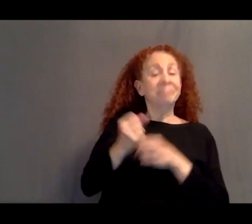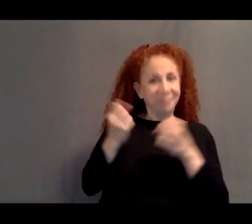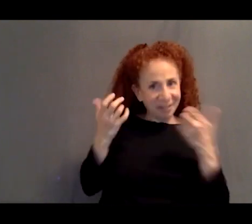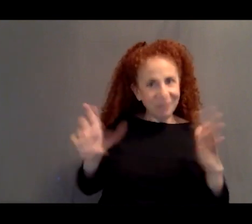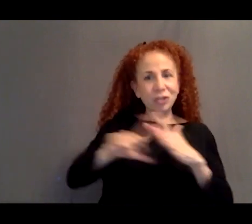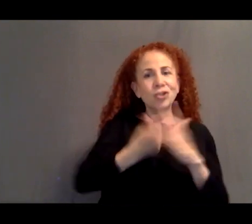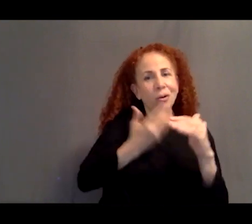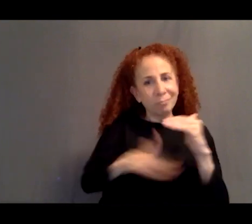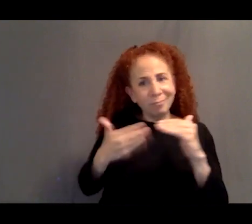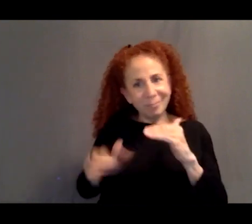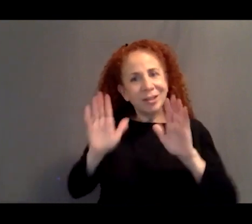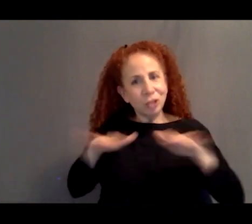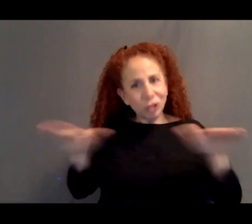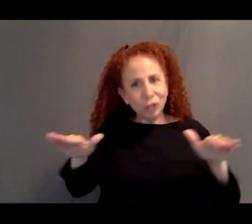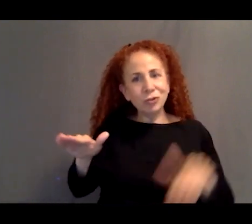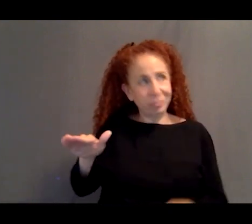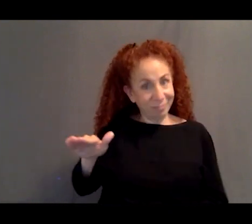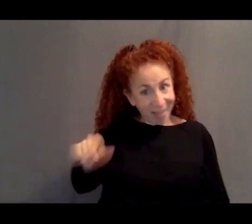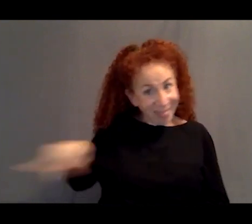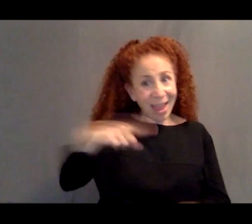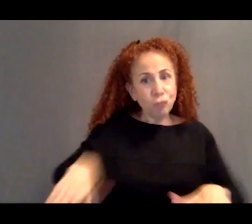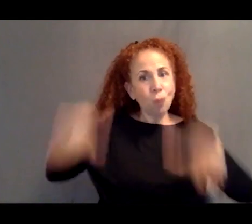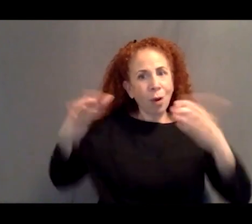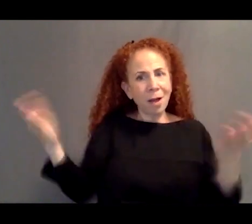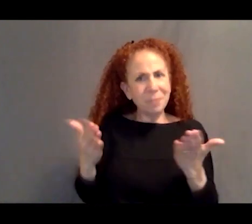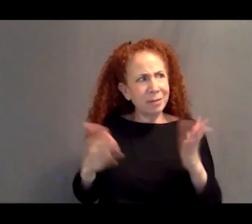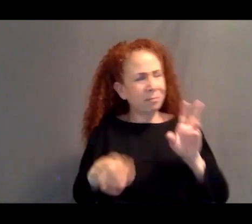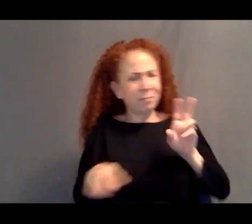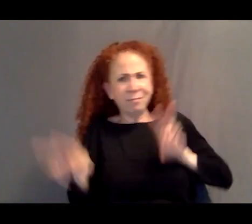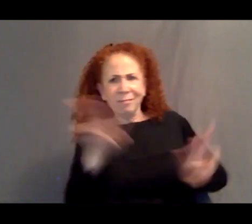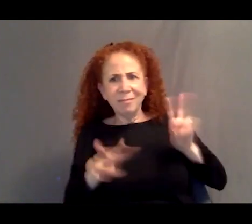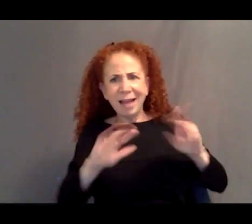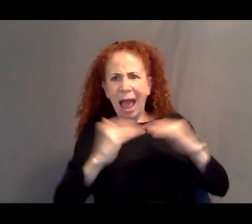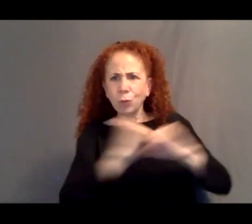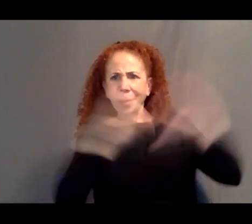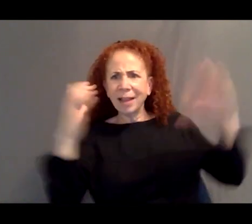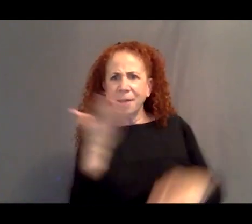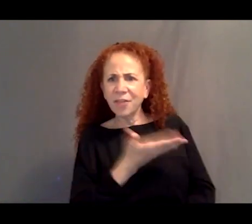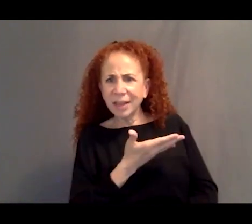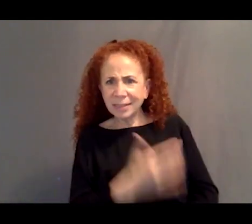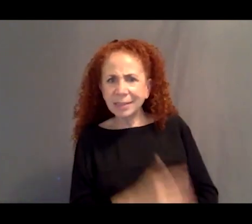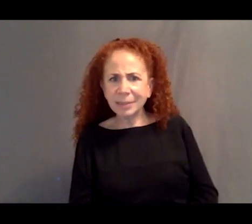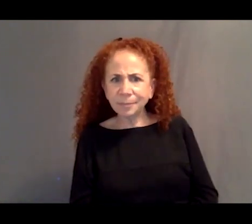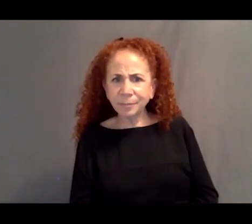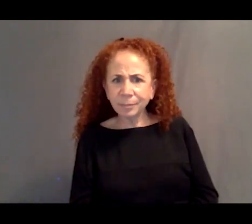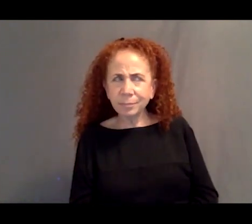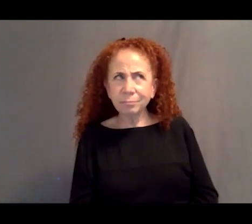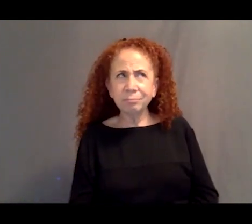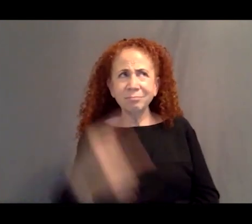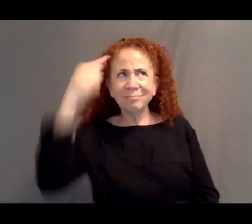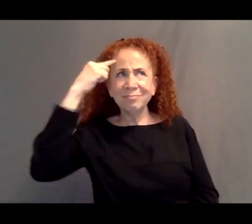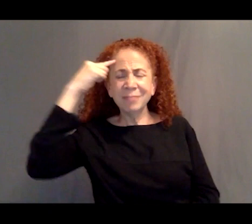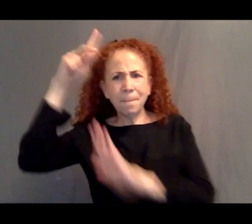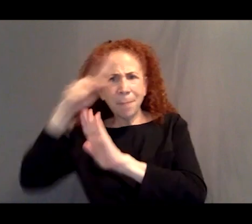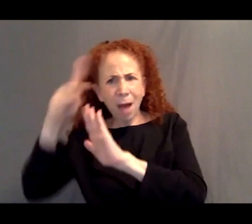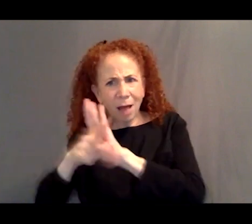kids, who are growing up here. And so how do we think about this when we think about policy and what